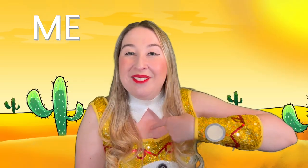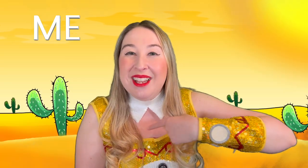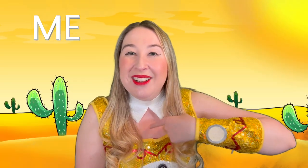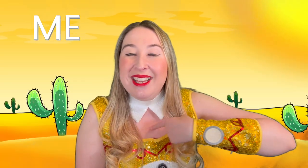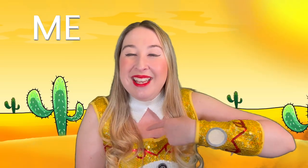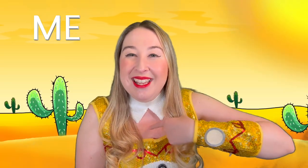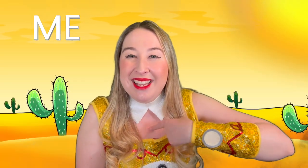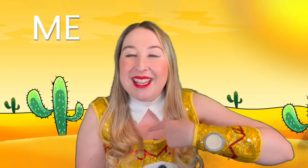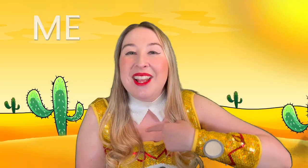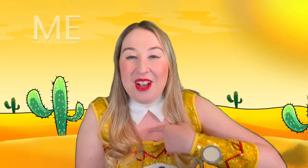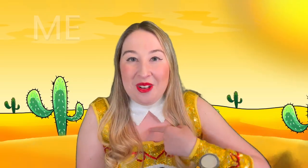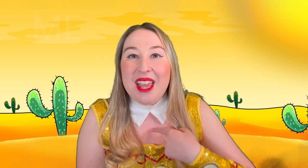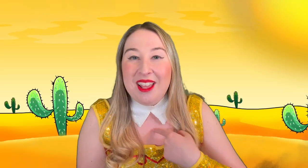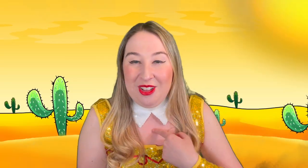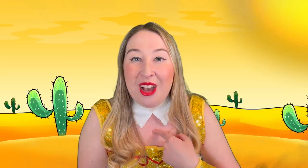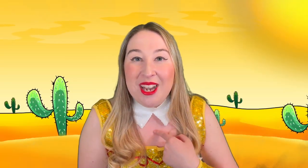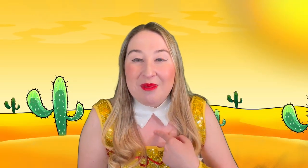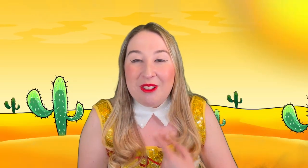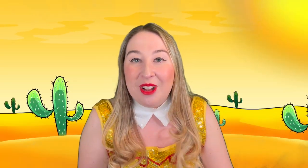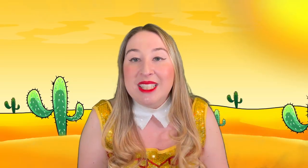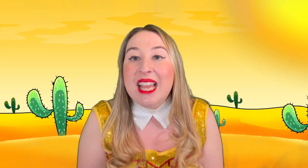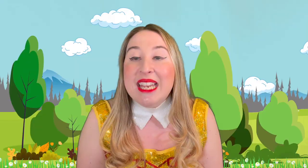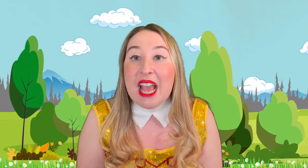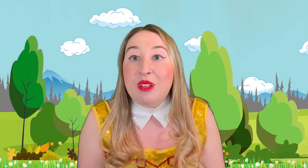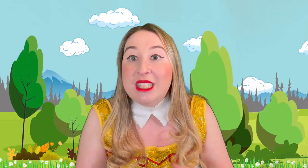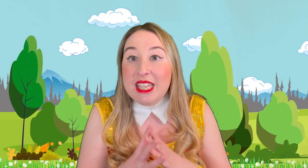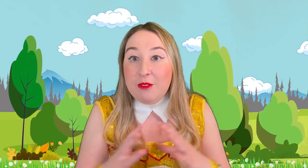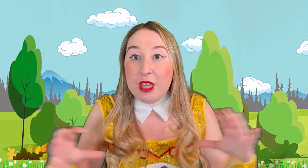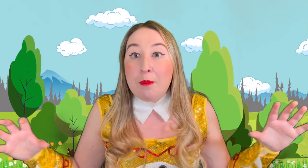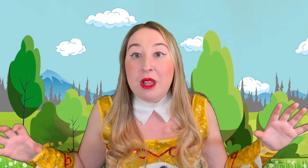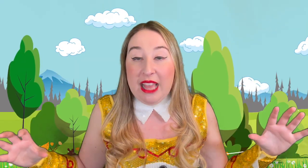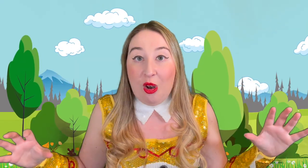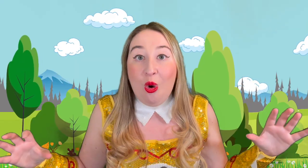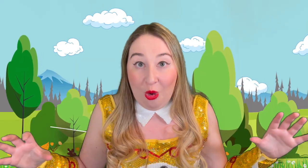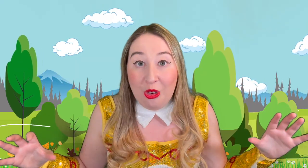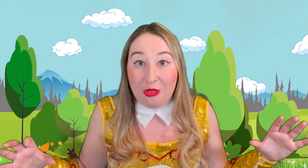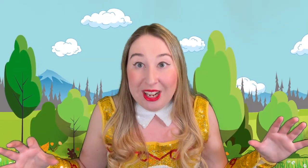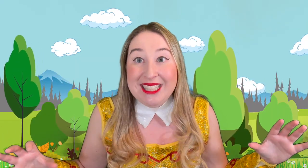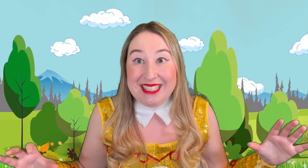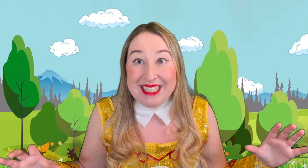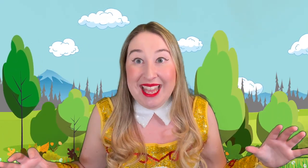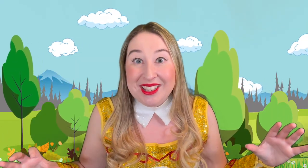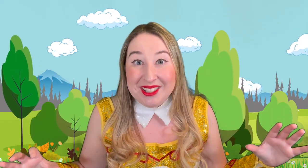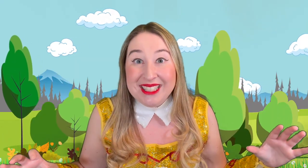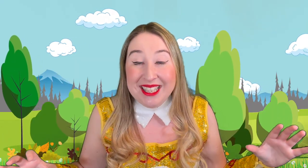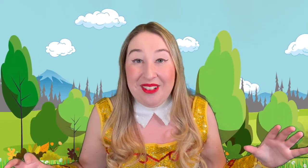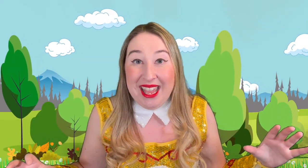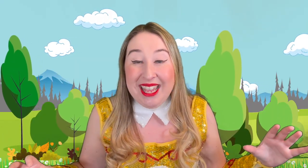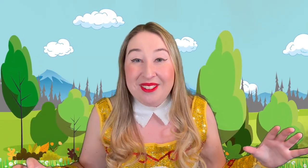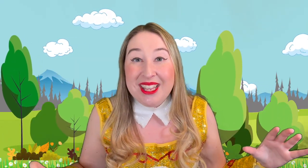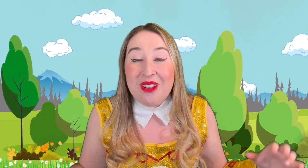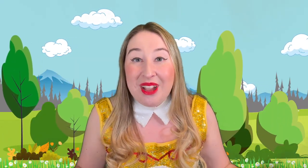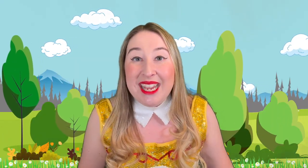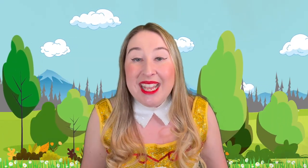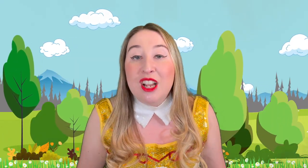Very good. Okay, you got it, my friends. Now let's see if we can put that whole phrase together. Okay, here we go. Ready?